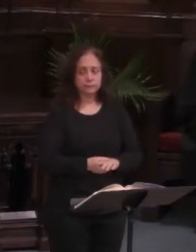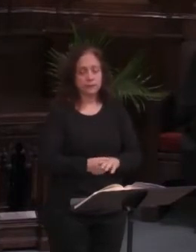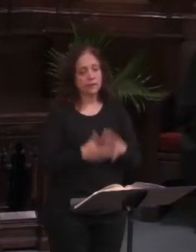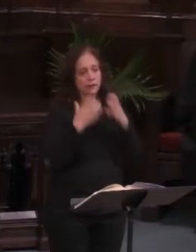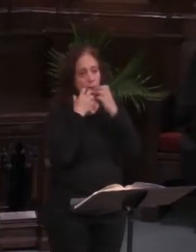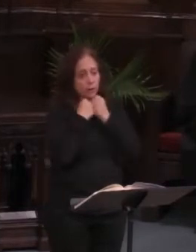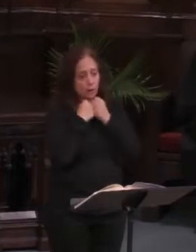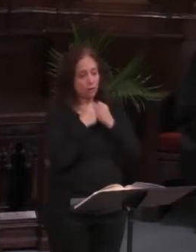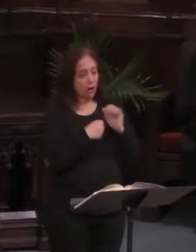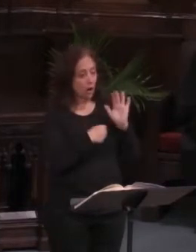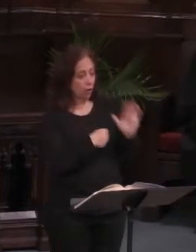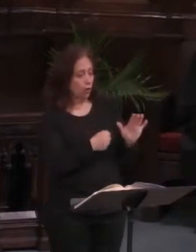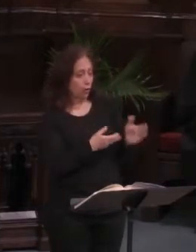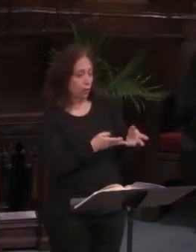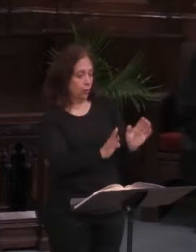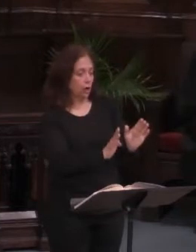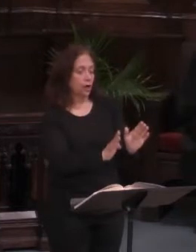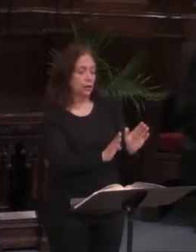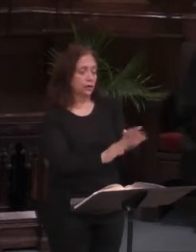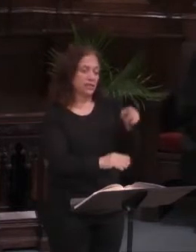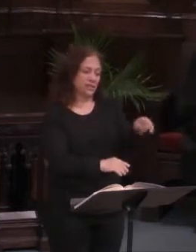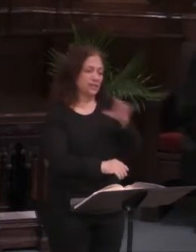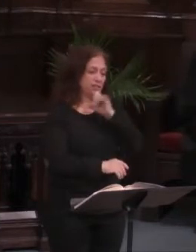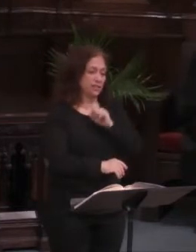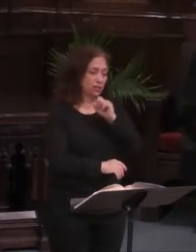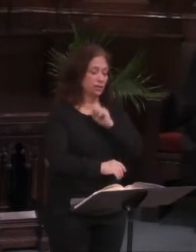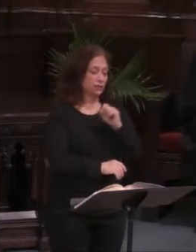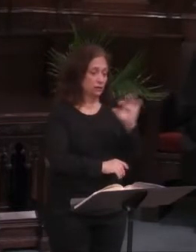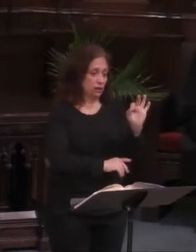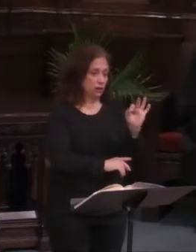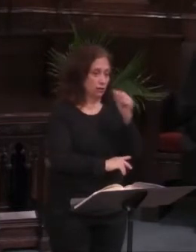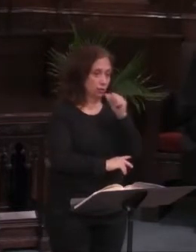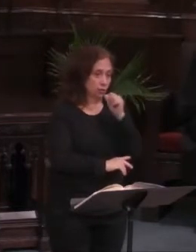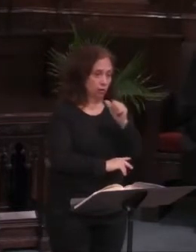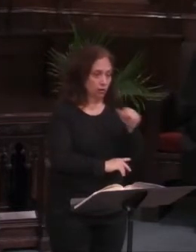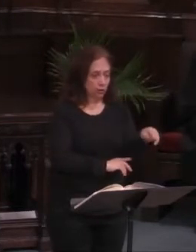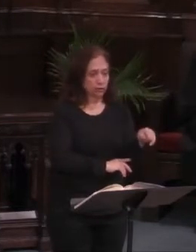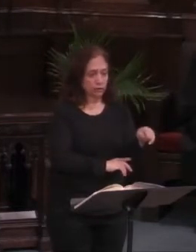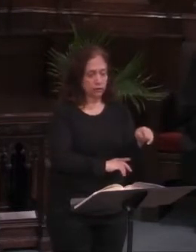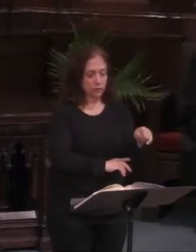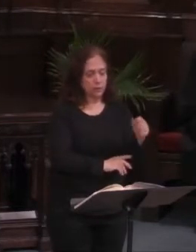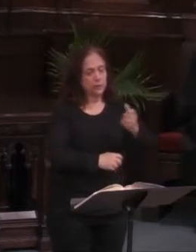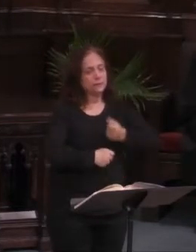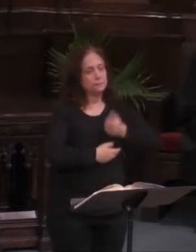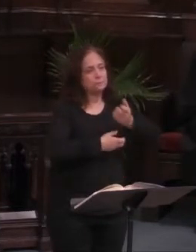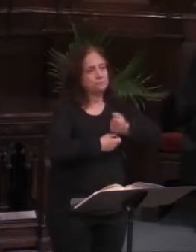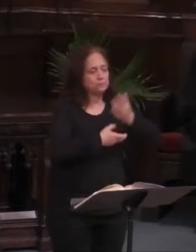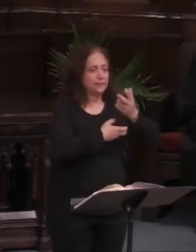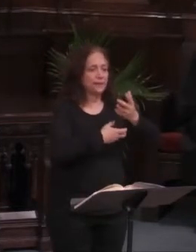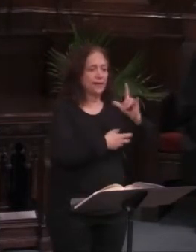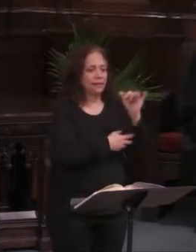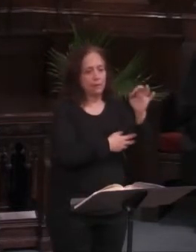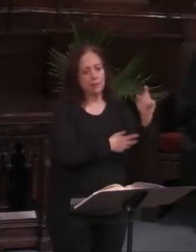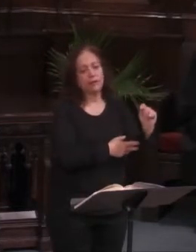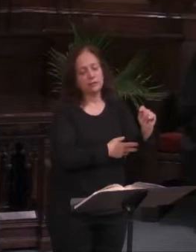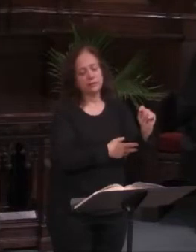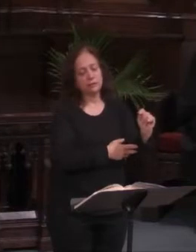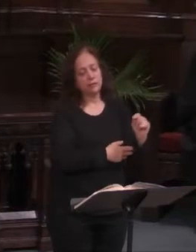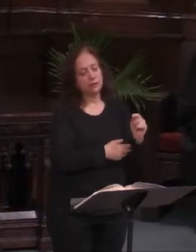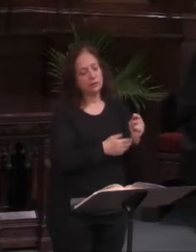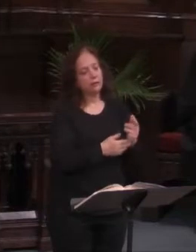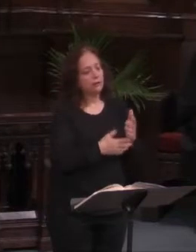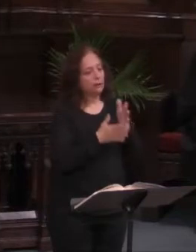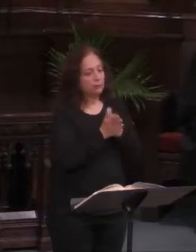Beloveds, in her own way, this 9-year-old girl was raising her own song of lament, a